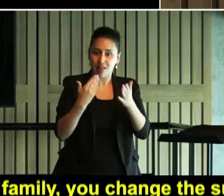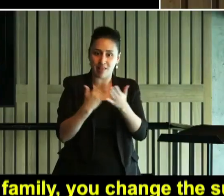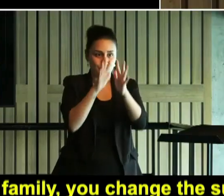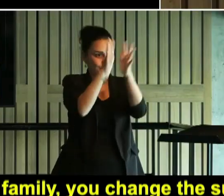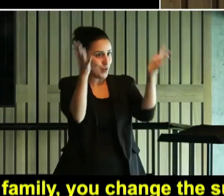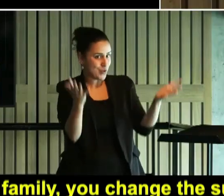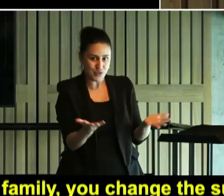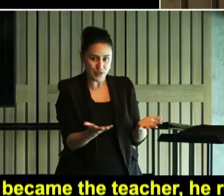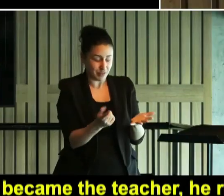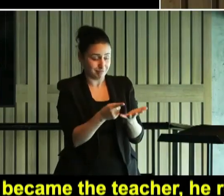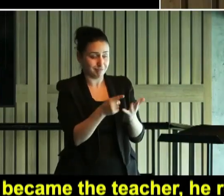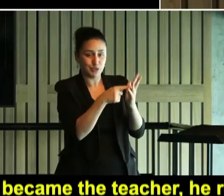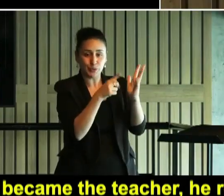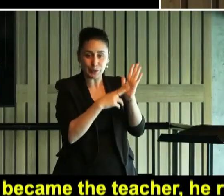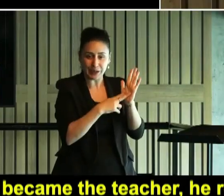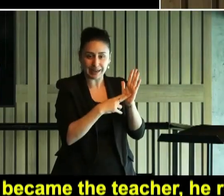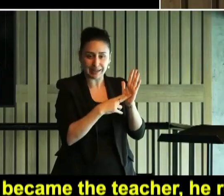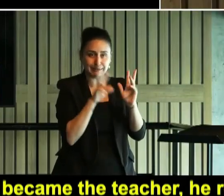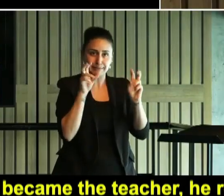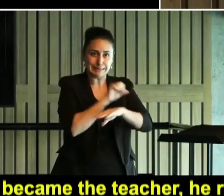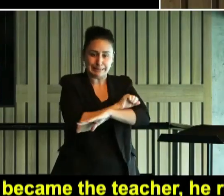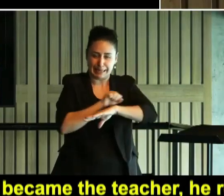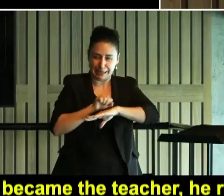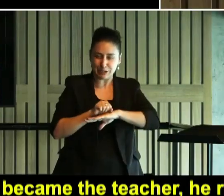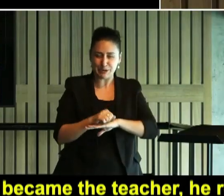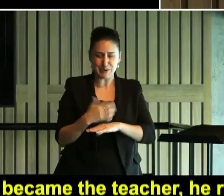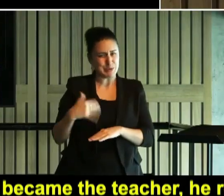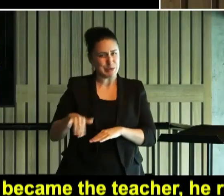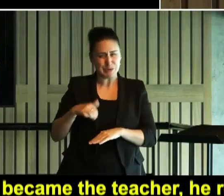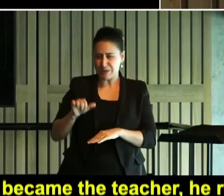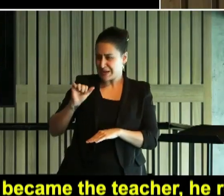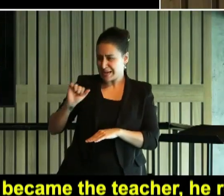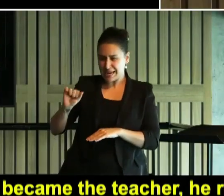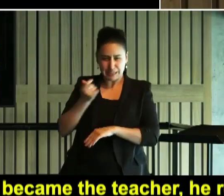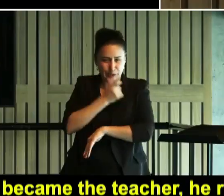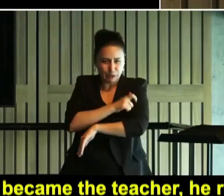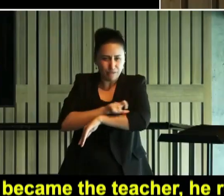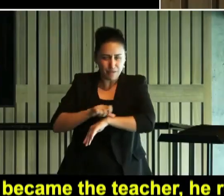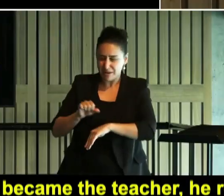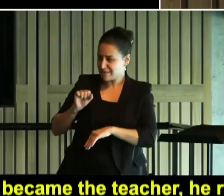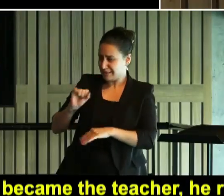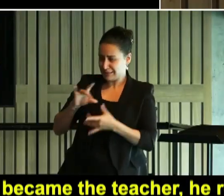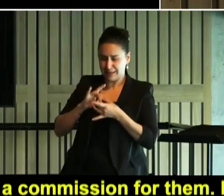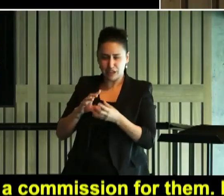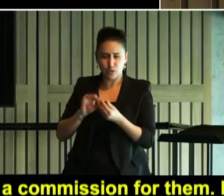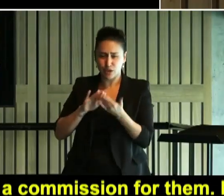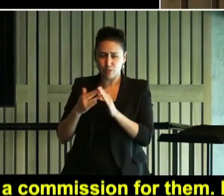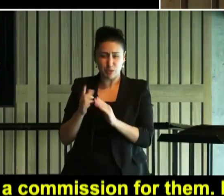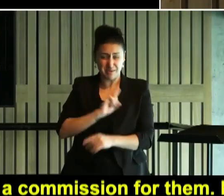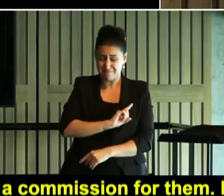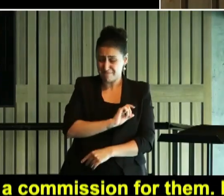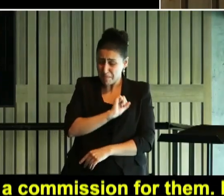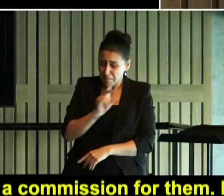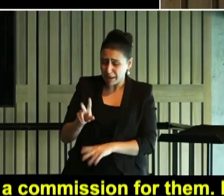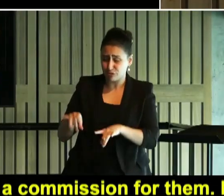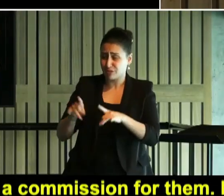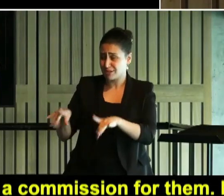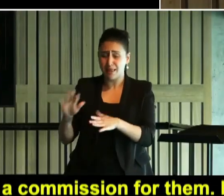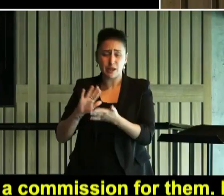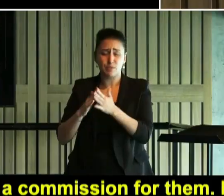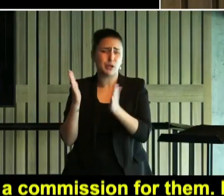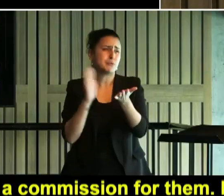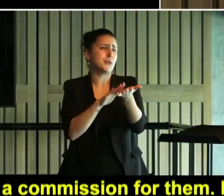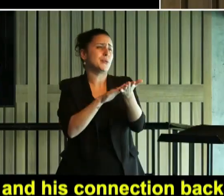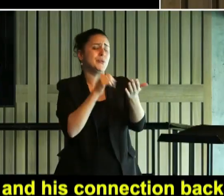them. How does that affect a young man's self-esteem and his connection back to community? His community was so proud of him for what he did. And that